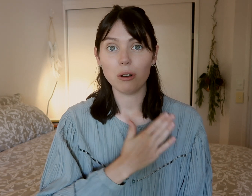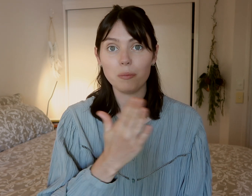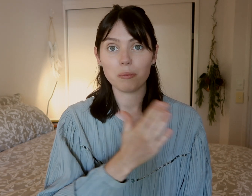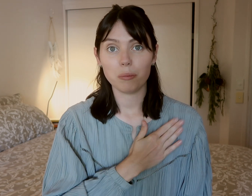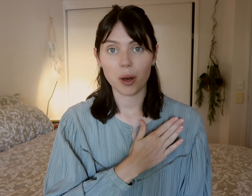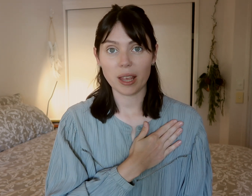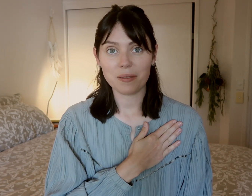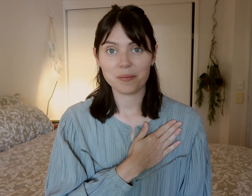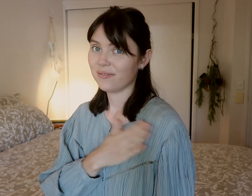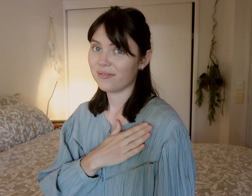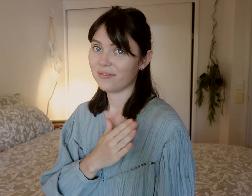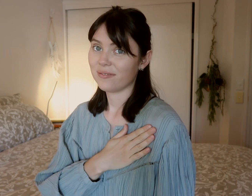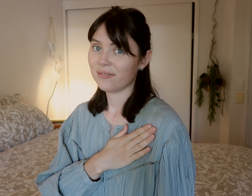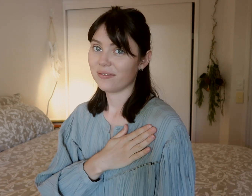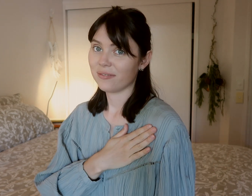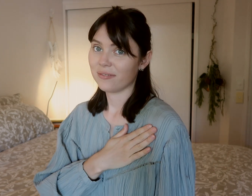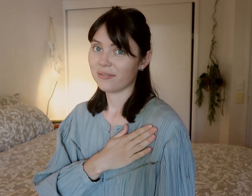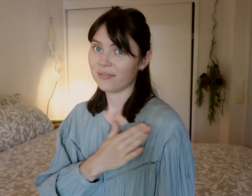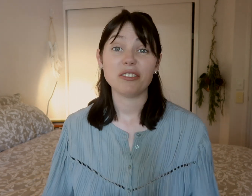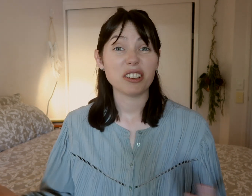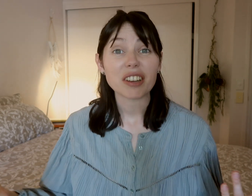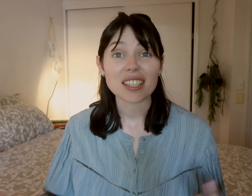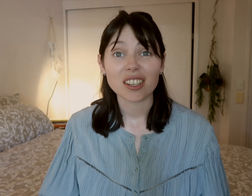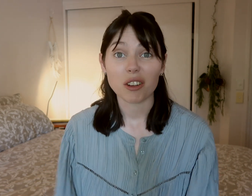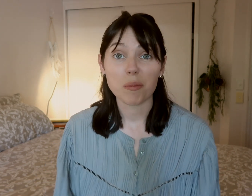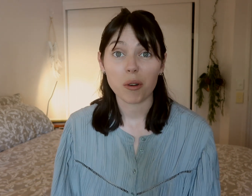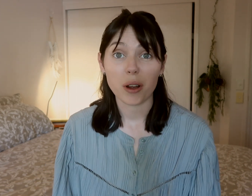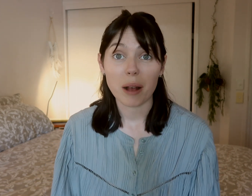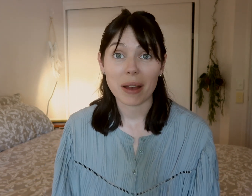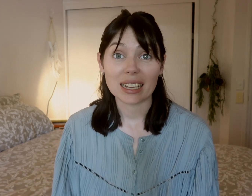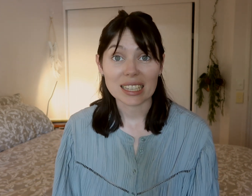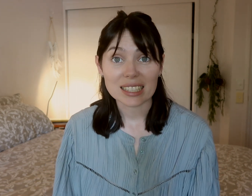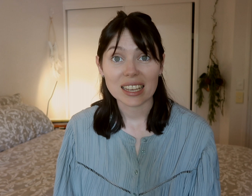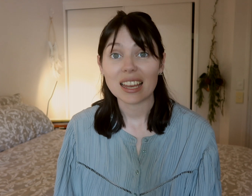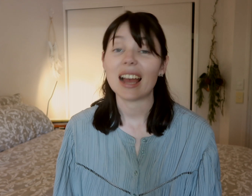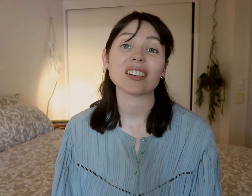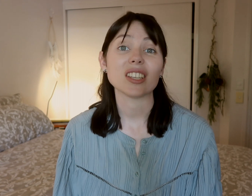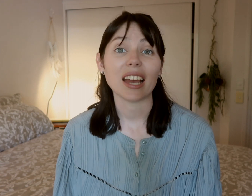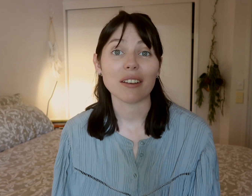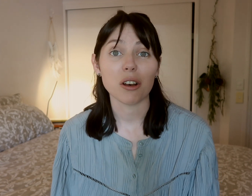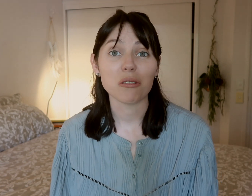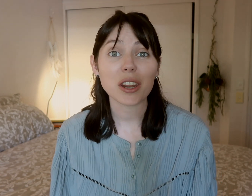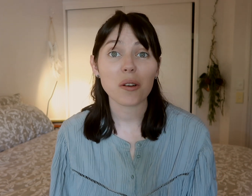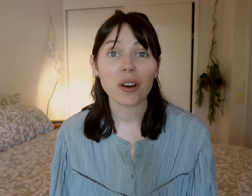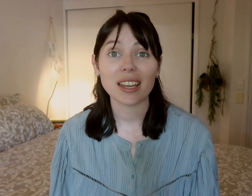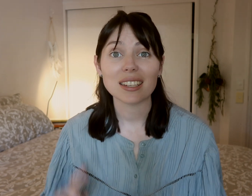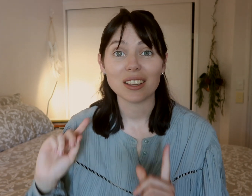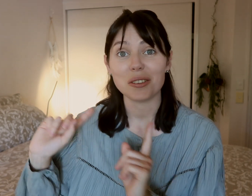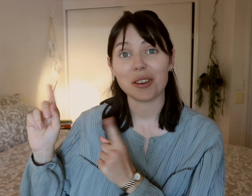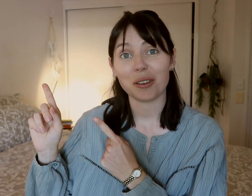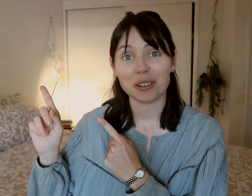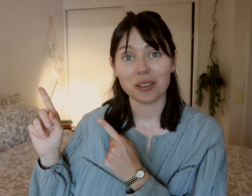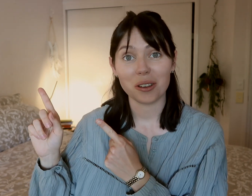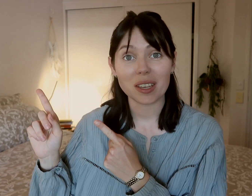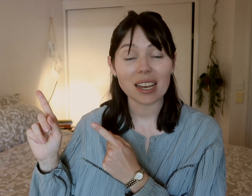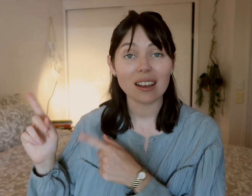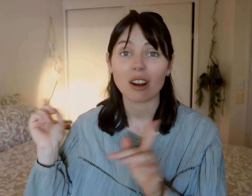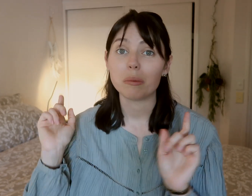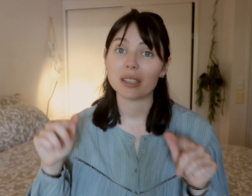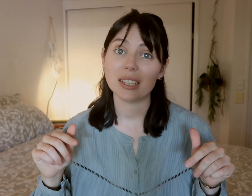potty. If you're interested in knowing more about EC I actually have a whole video on it you can go to over here or I'll put the